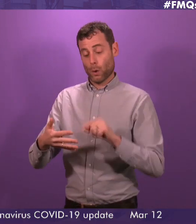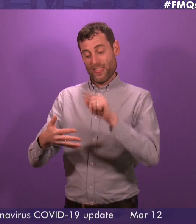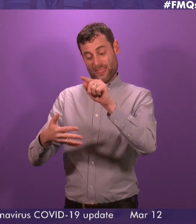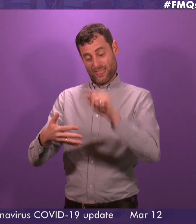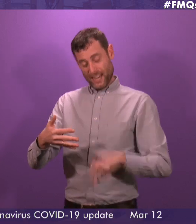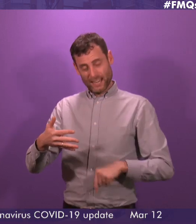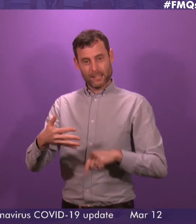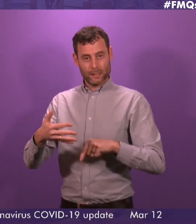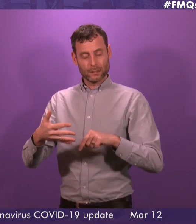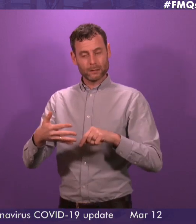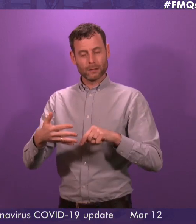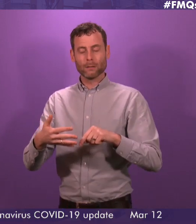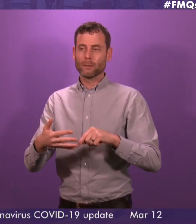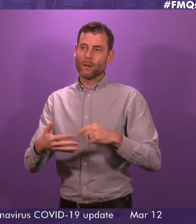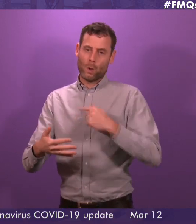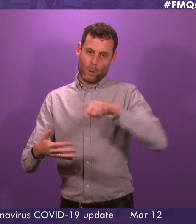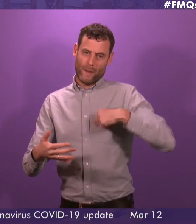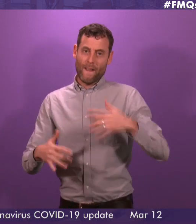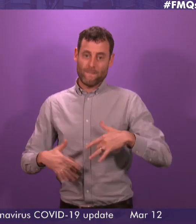maximum impact to